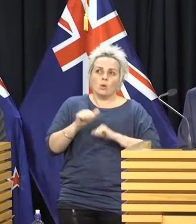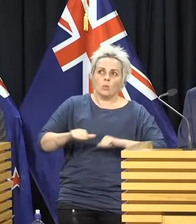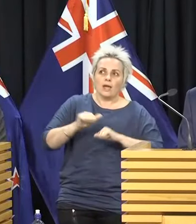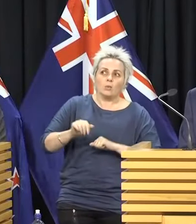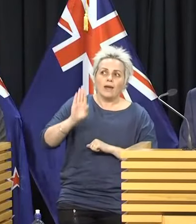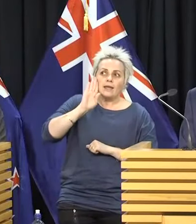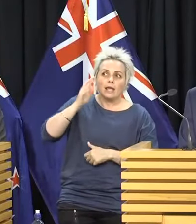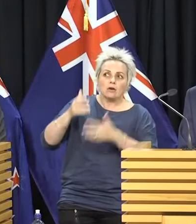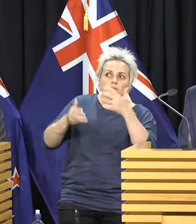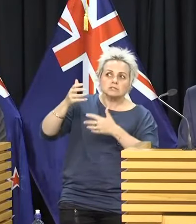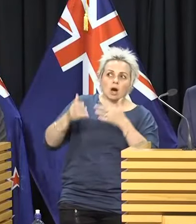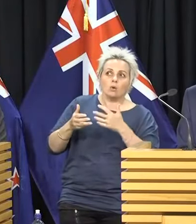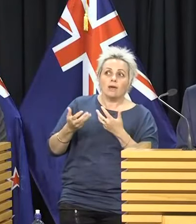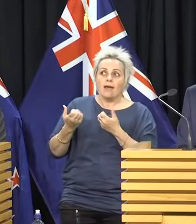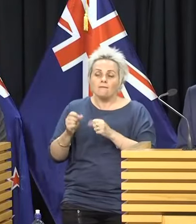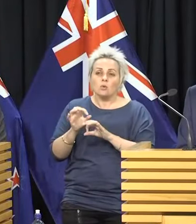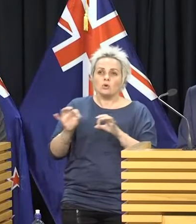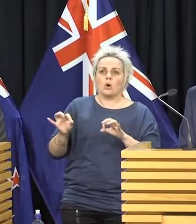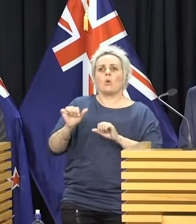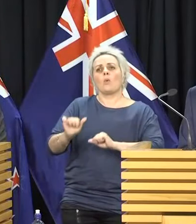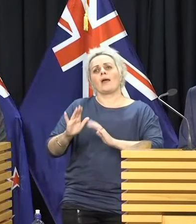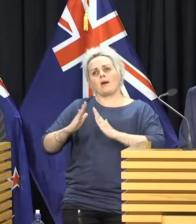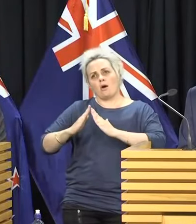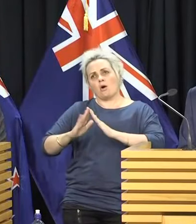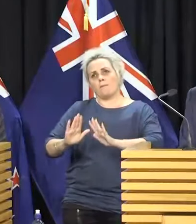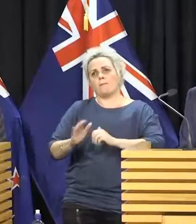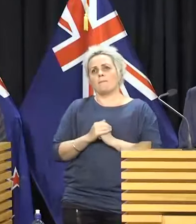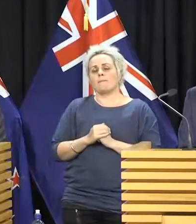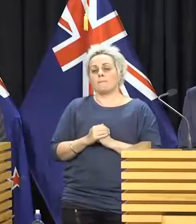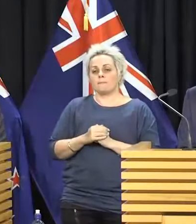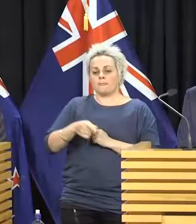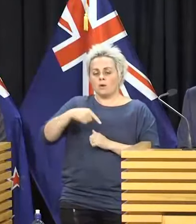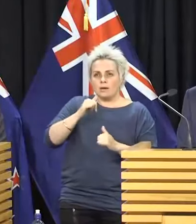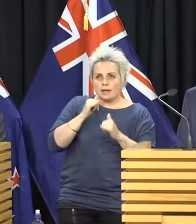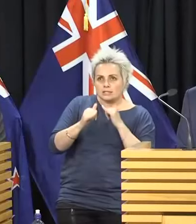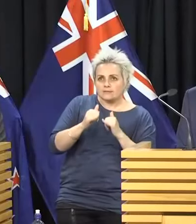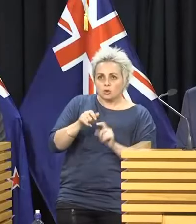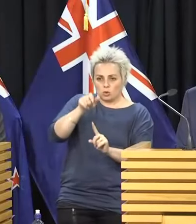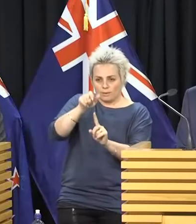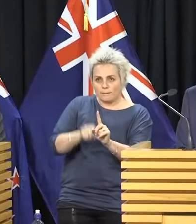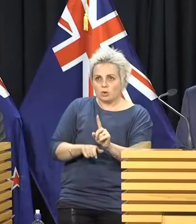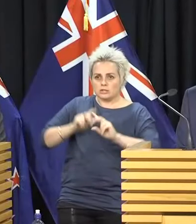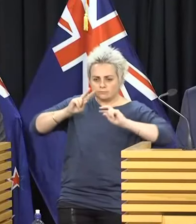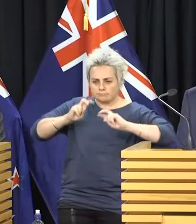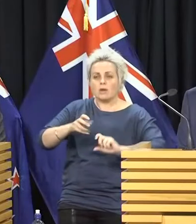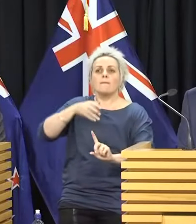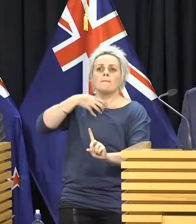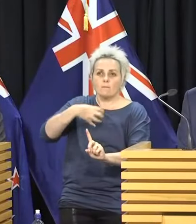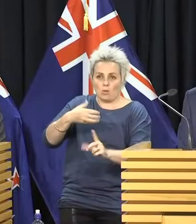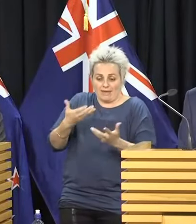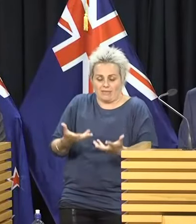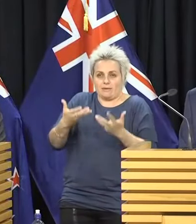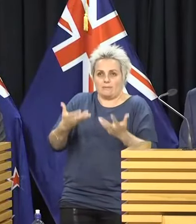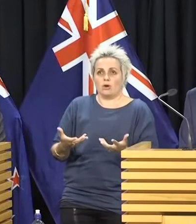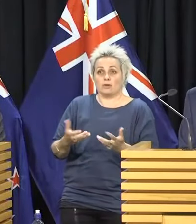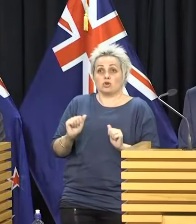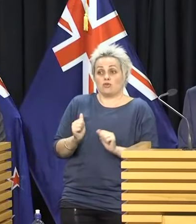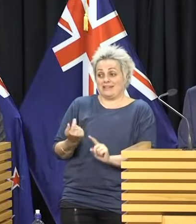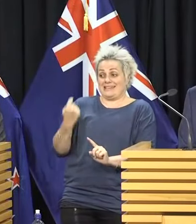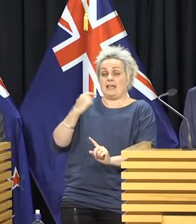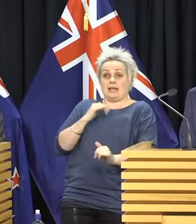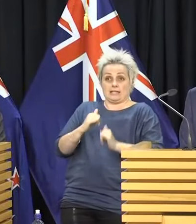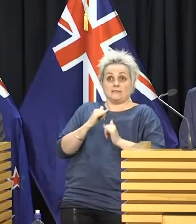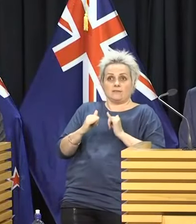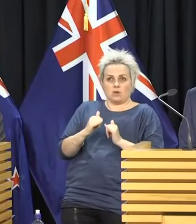test. Auckland Regional Public Health is interviewing that case further. They have already had an initial interview